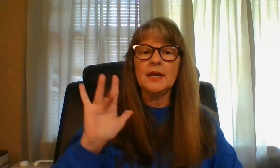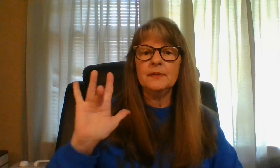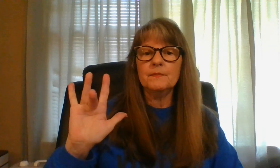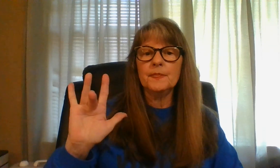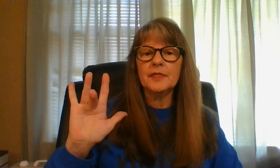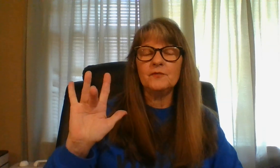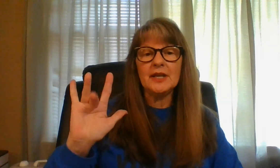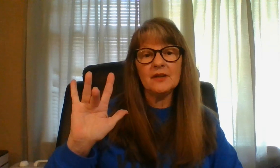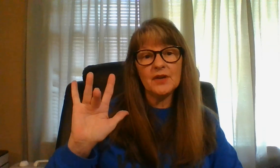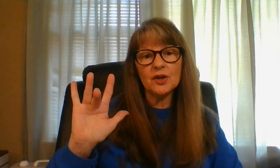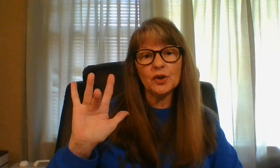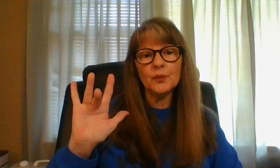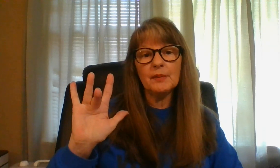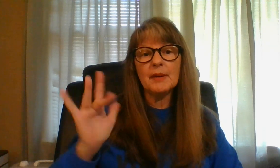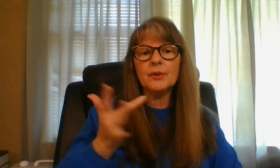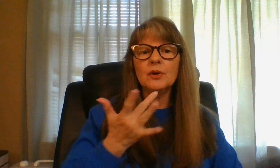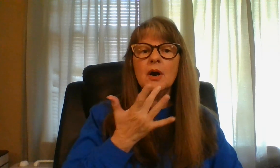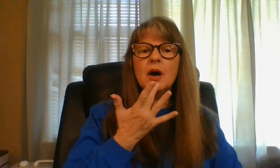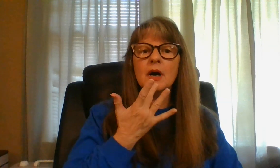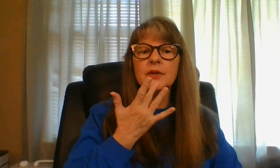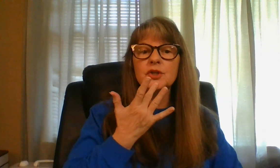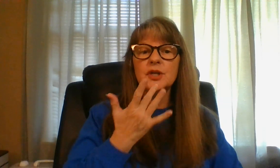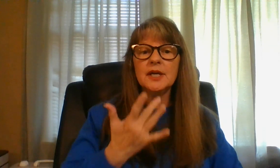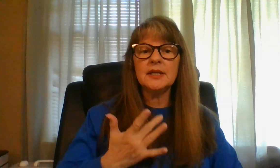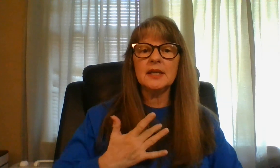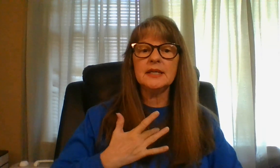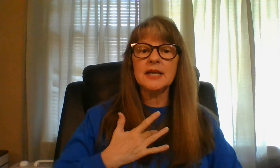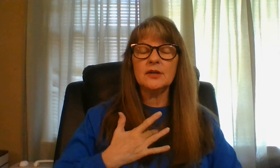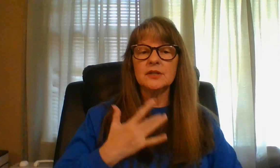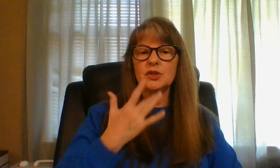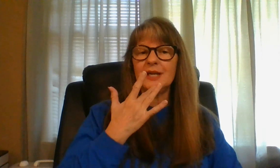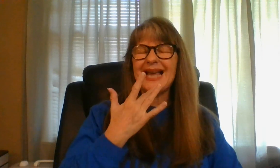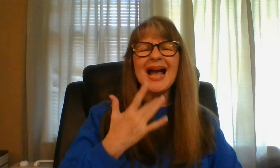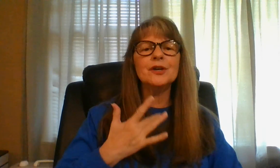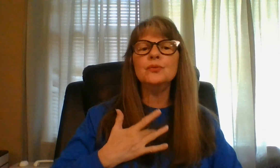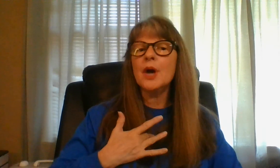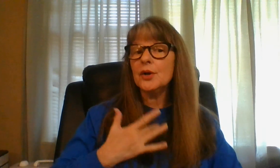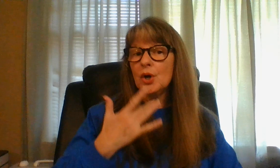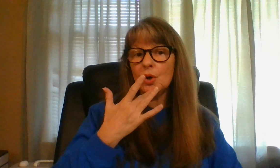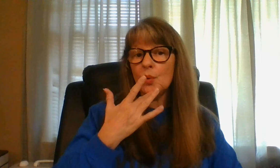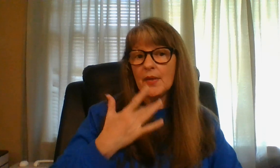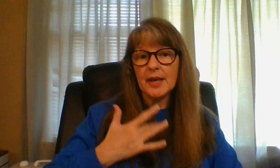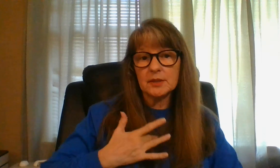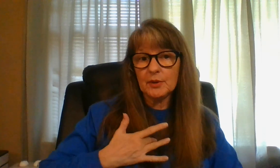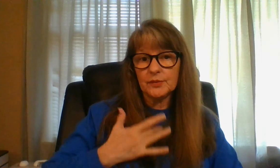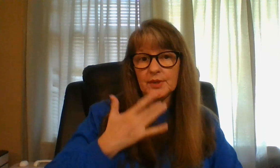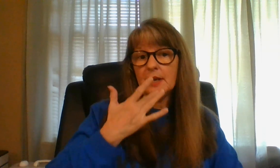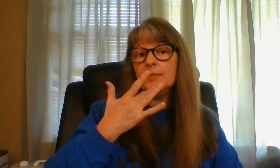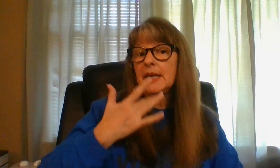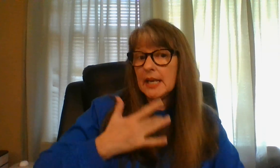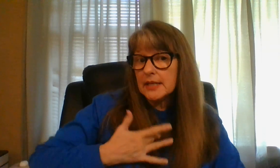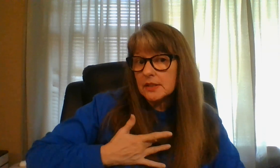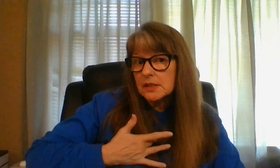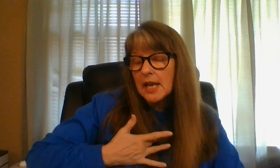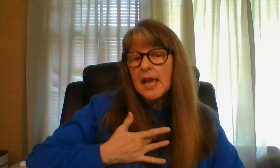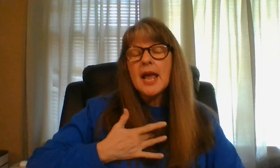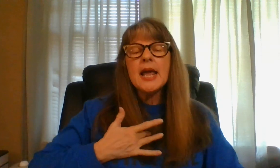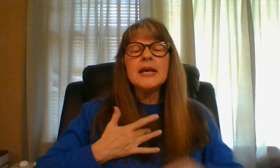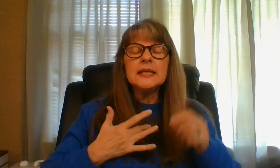birthday. The feely finger, remember, on the chin and down to the chest. I do not know why that's birthday, but it is.